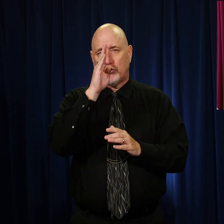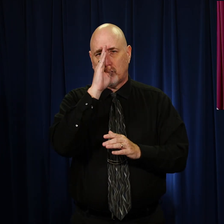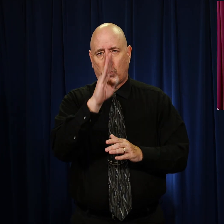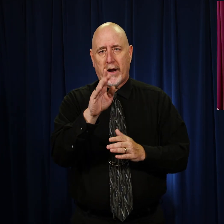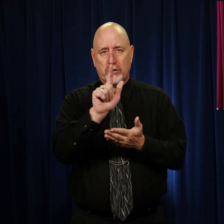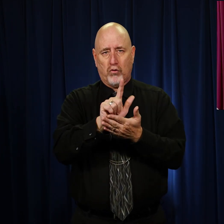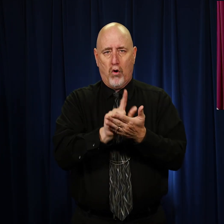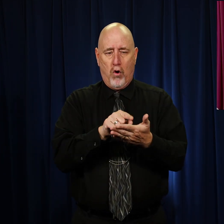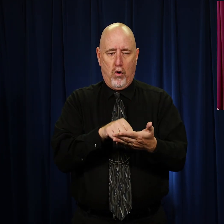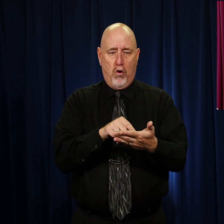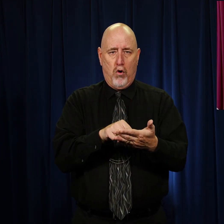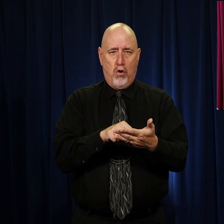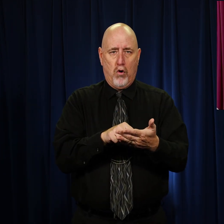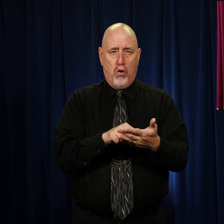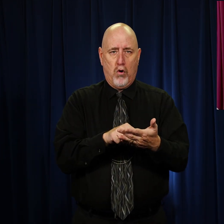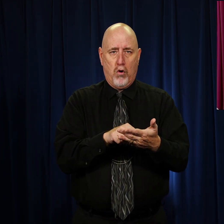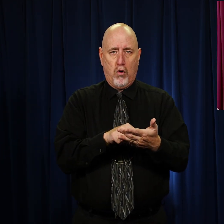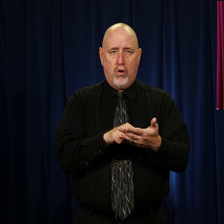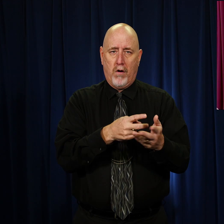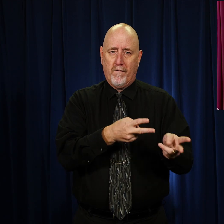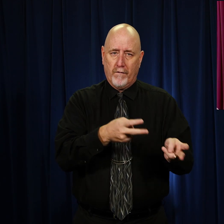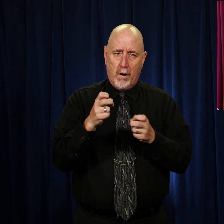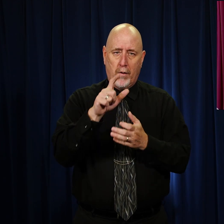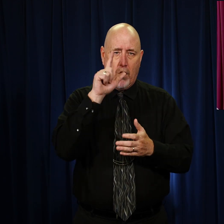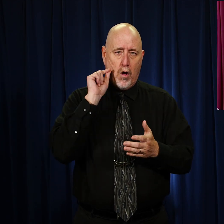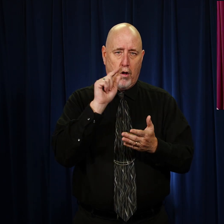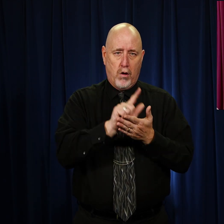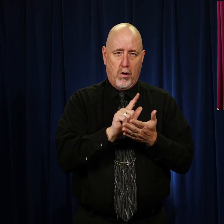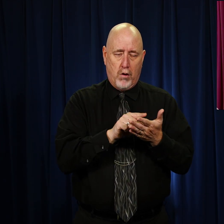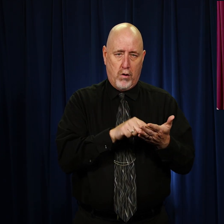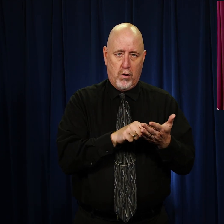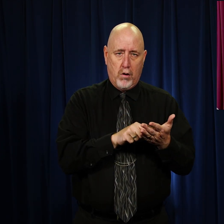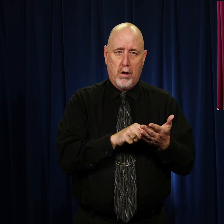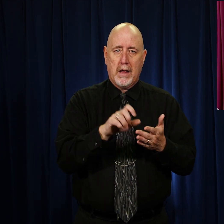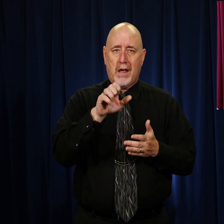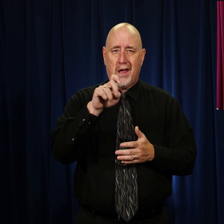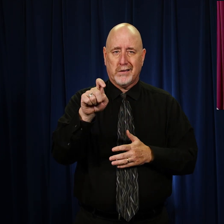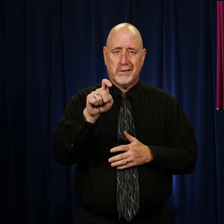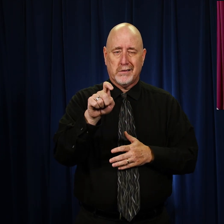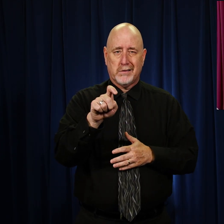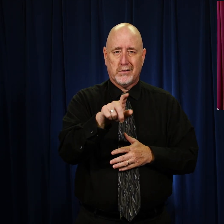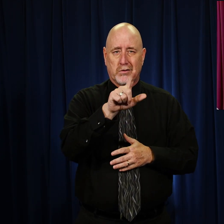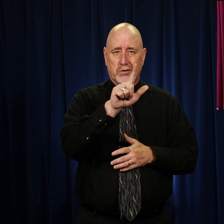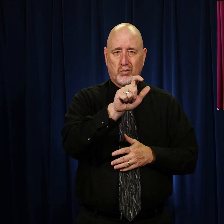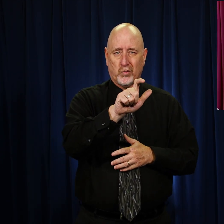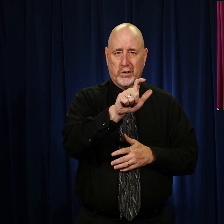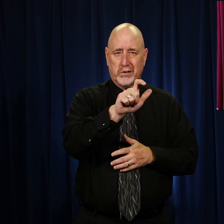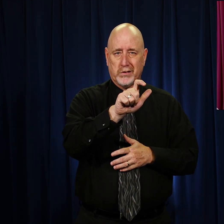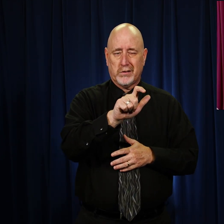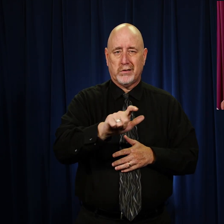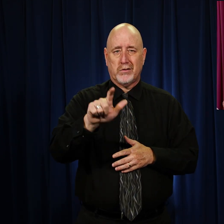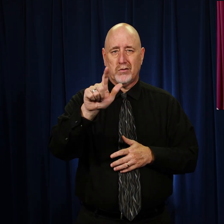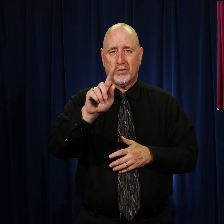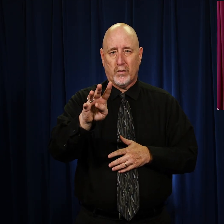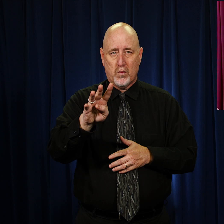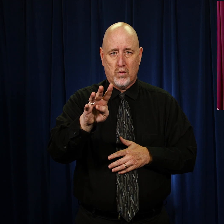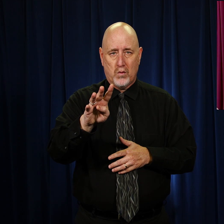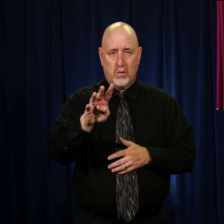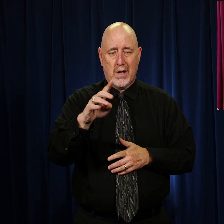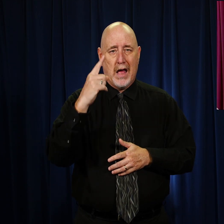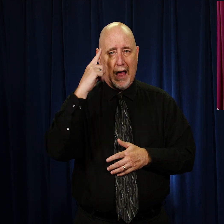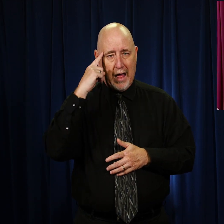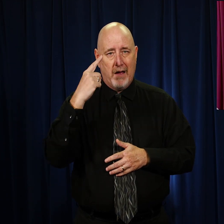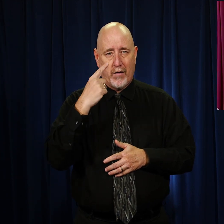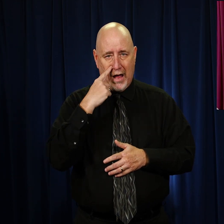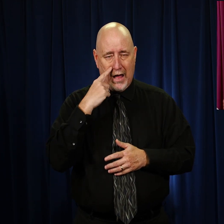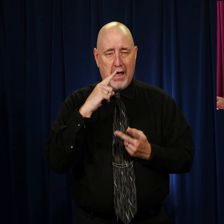direct law that came out of the law of Moses. This comes from Exodus chapter 21 and verse 24. An eye